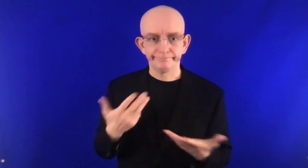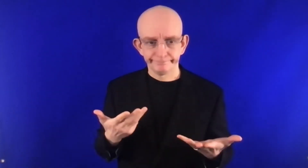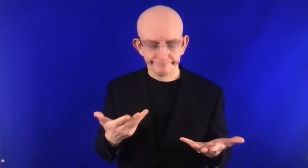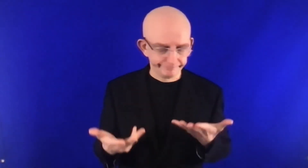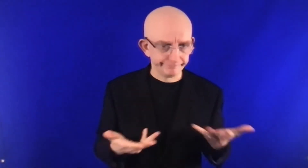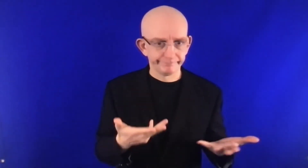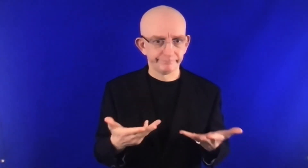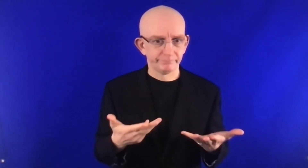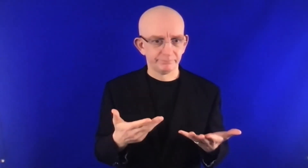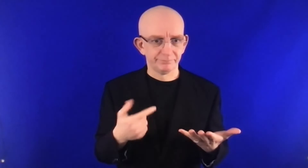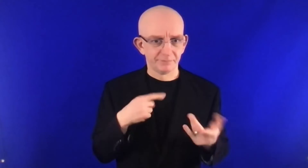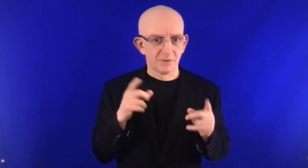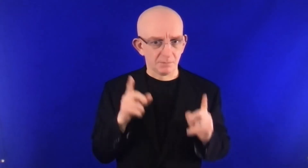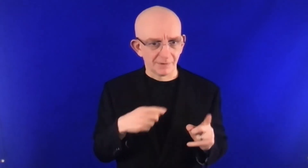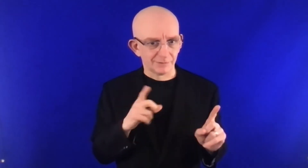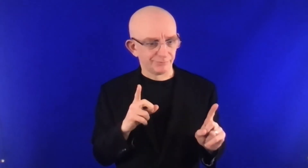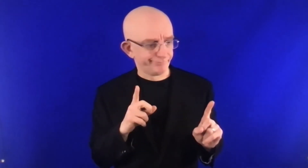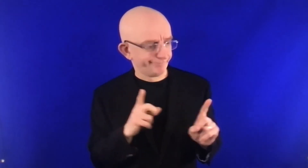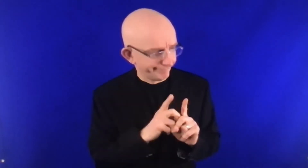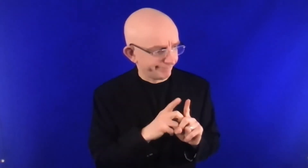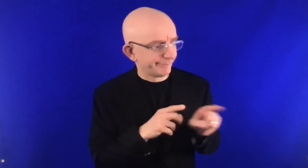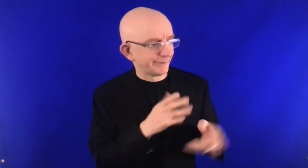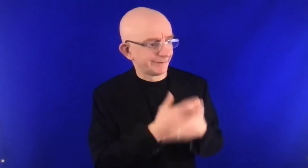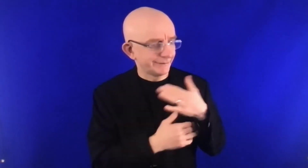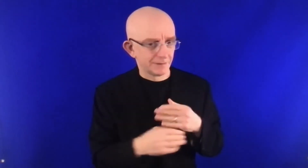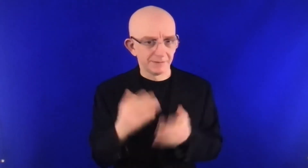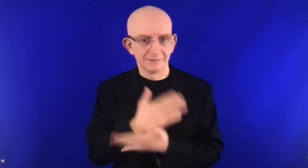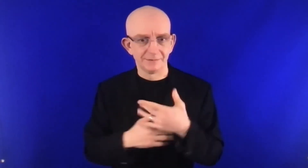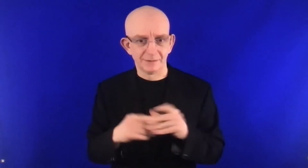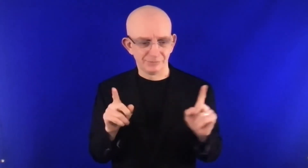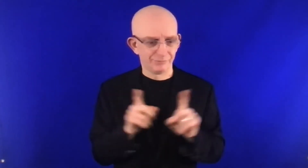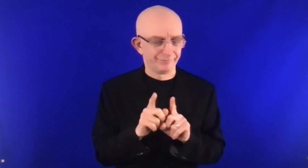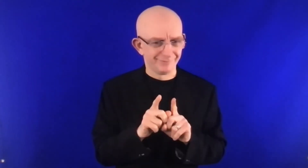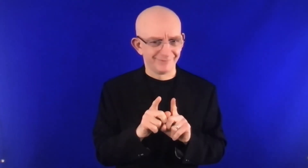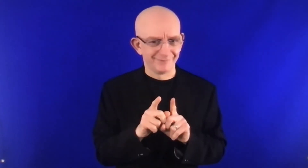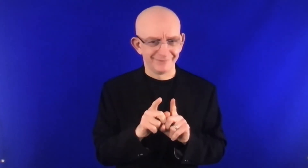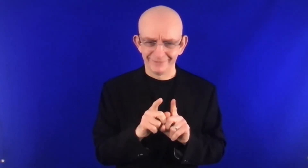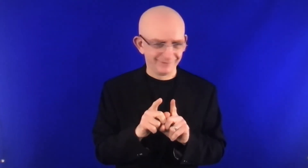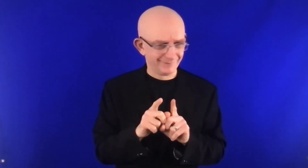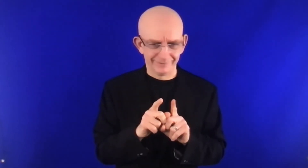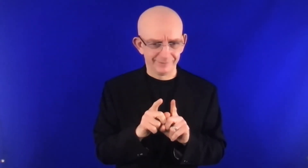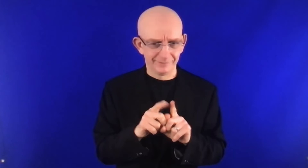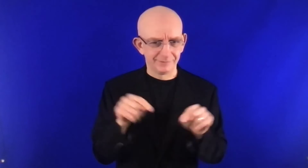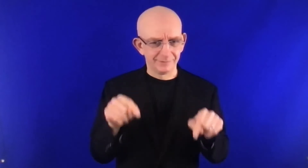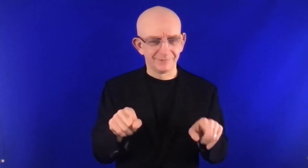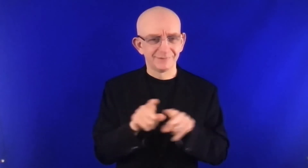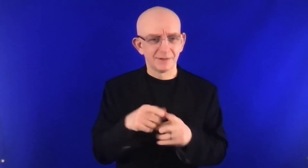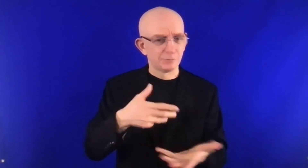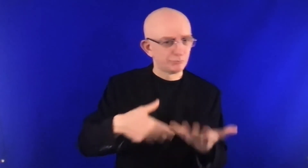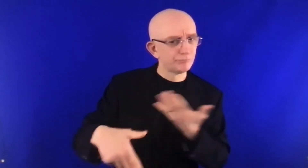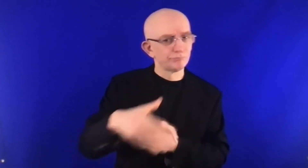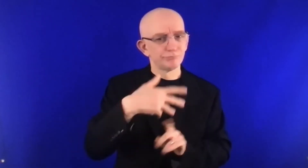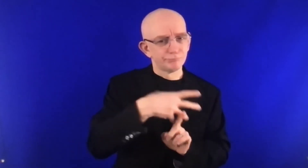when this should be a rainbow where uh, you support me and I will support you with the